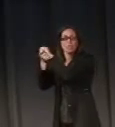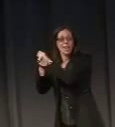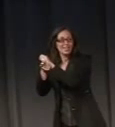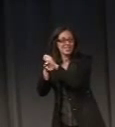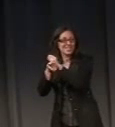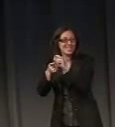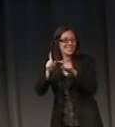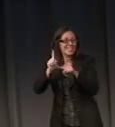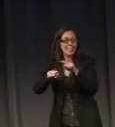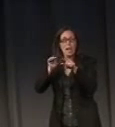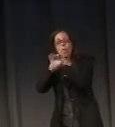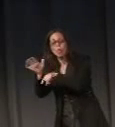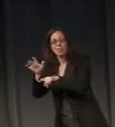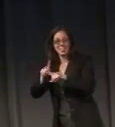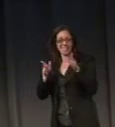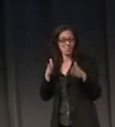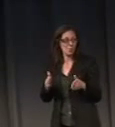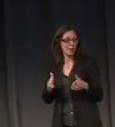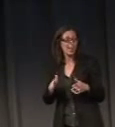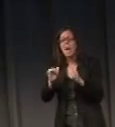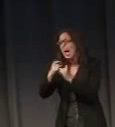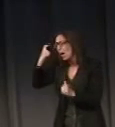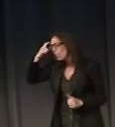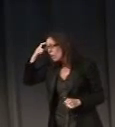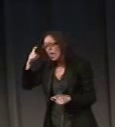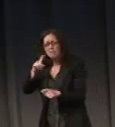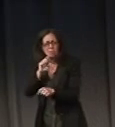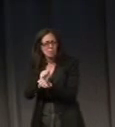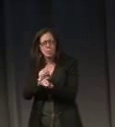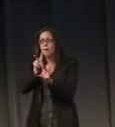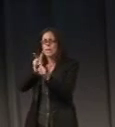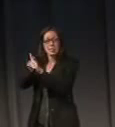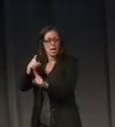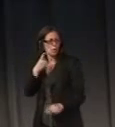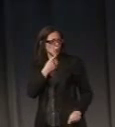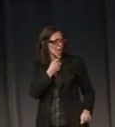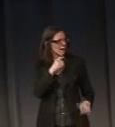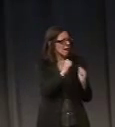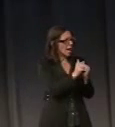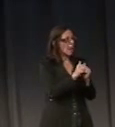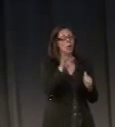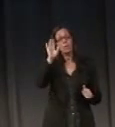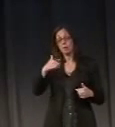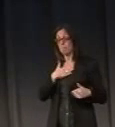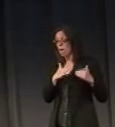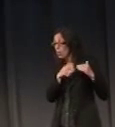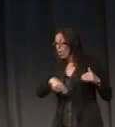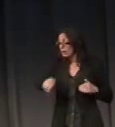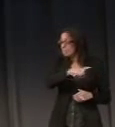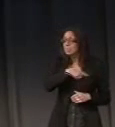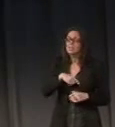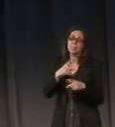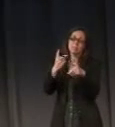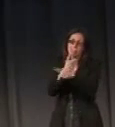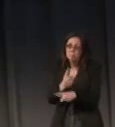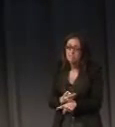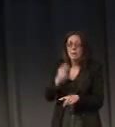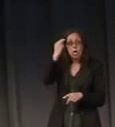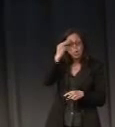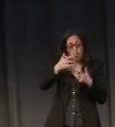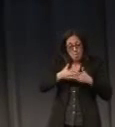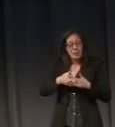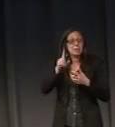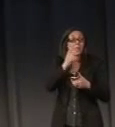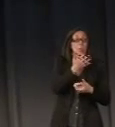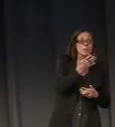go into it. Suffice to say that my colleagues and I spent about 10 years looking at the neural mechanisms for spatial color contrast and discovered in